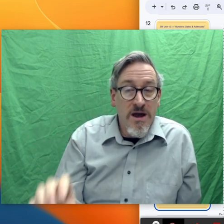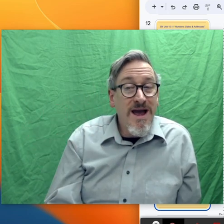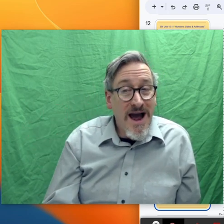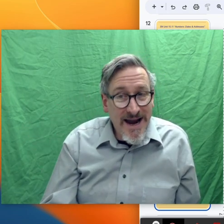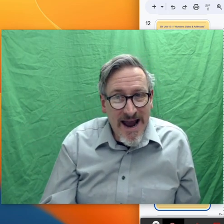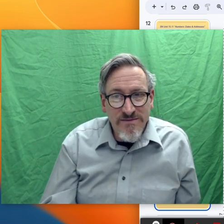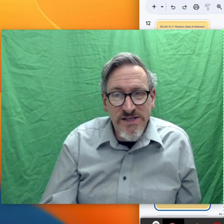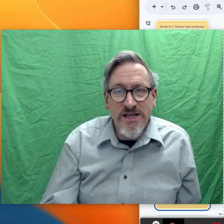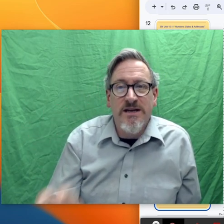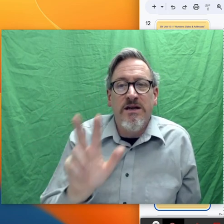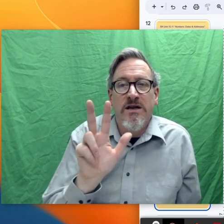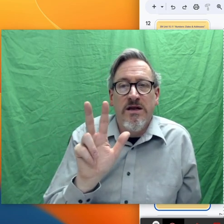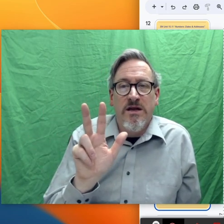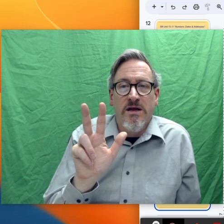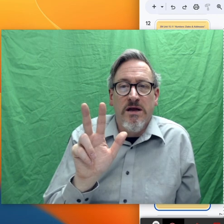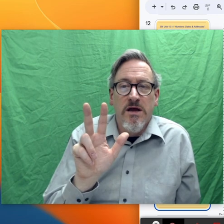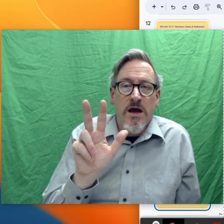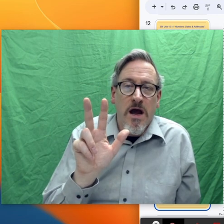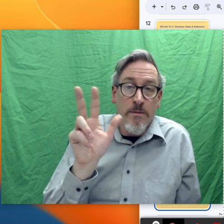94704. I have seen